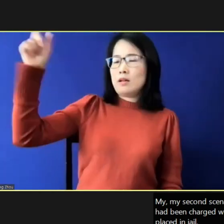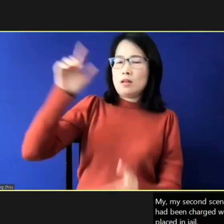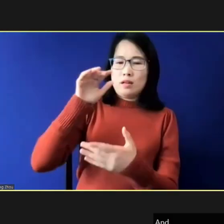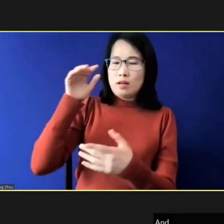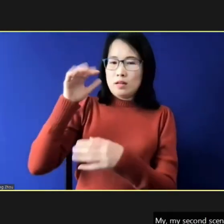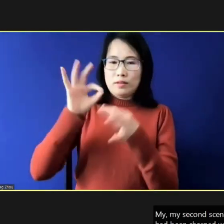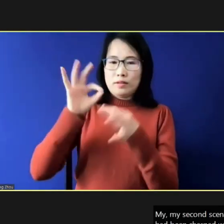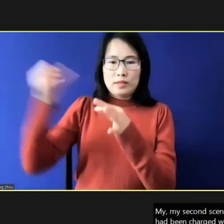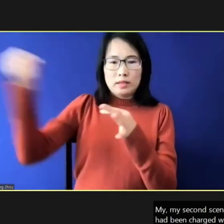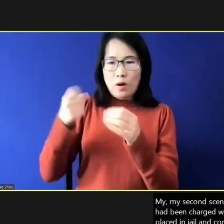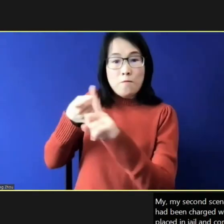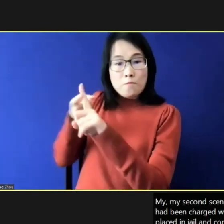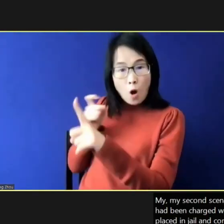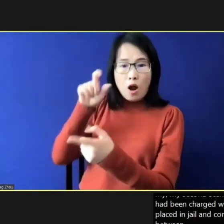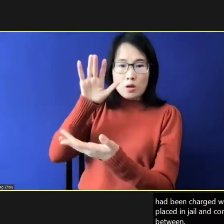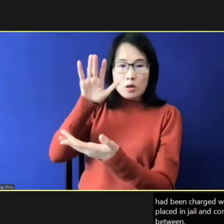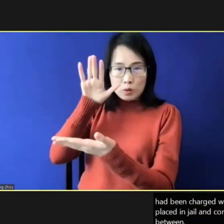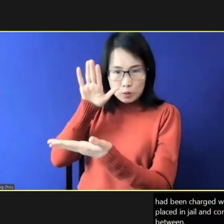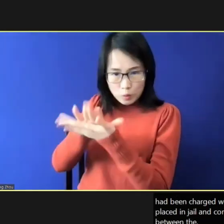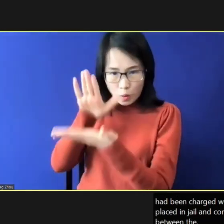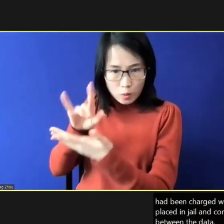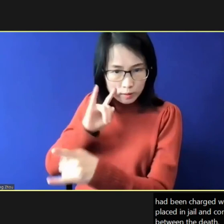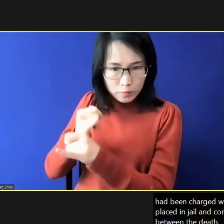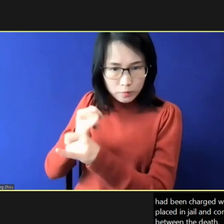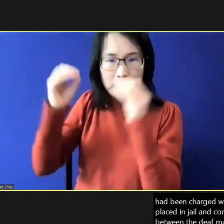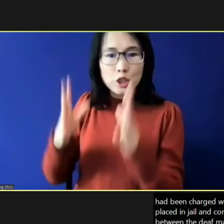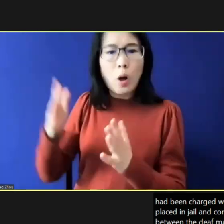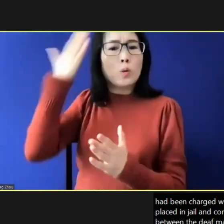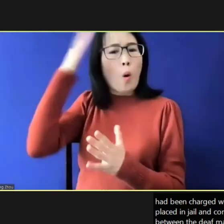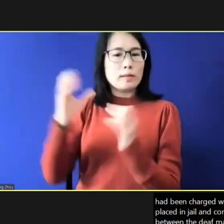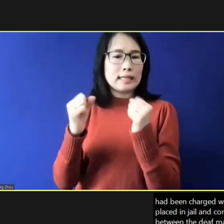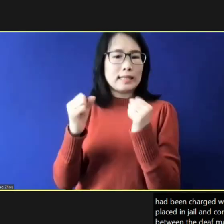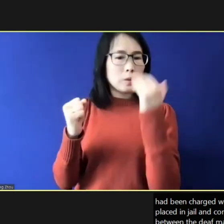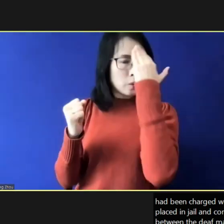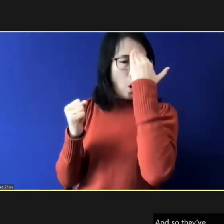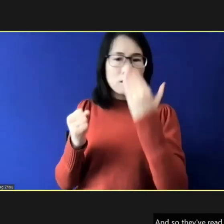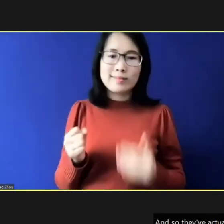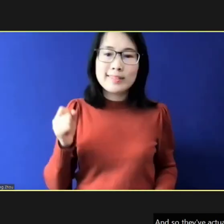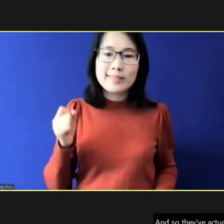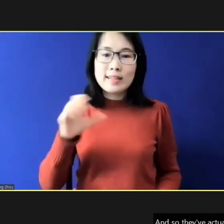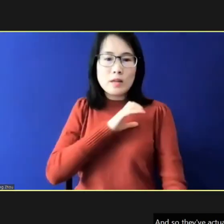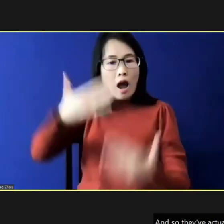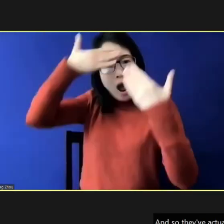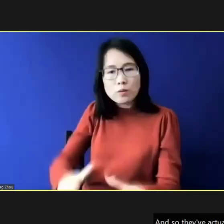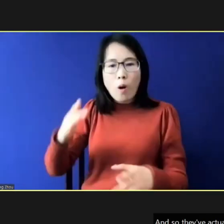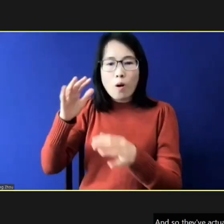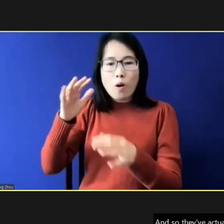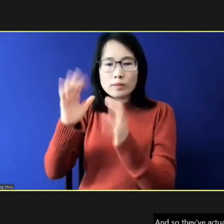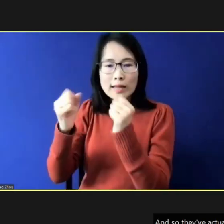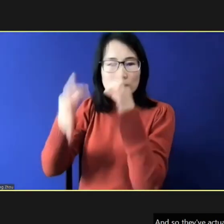And communication wasn't happening between the deaf man and the jail. And so they've actually brought a hearing teacher